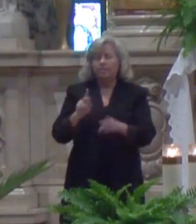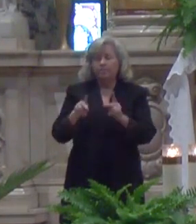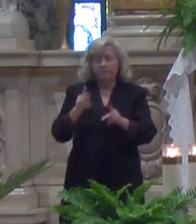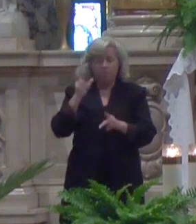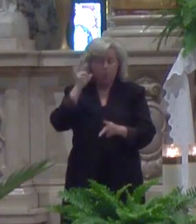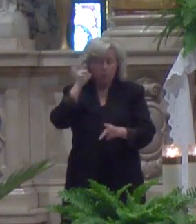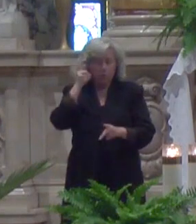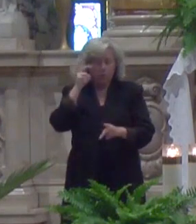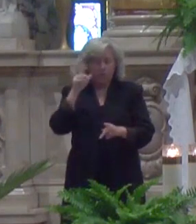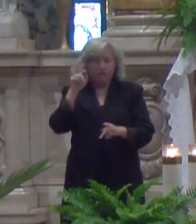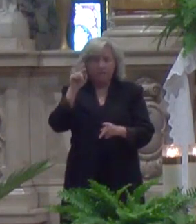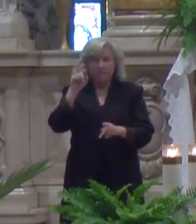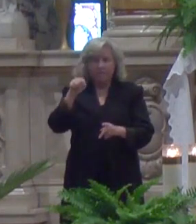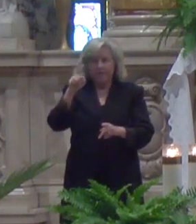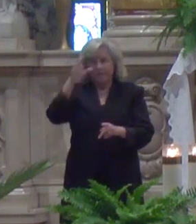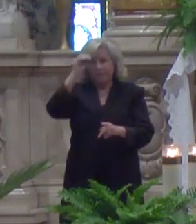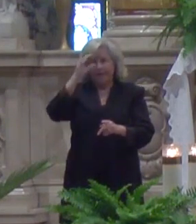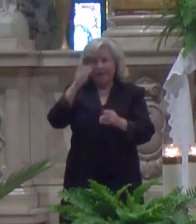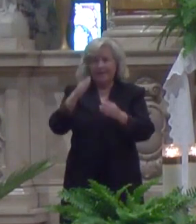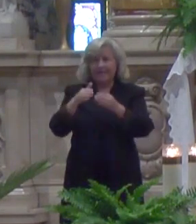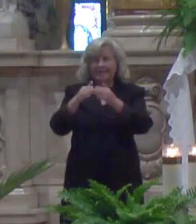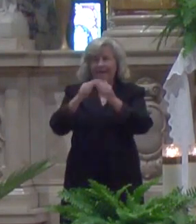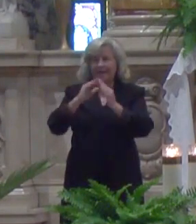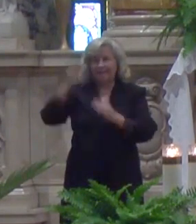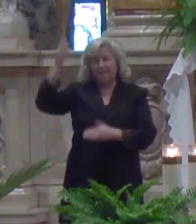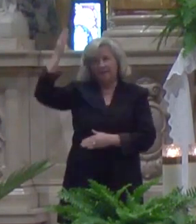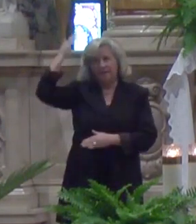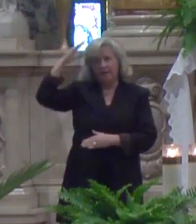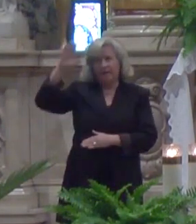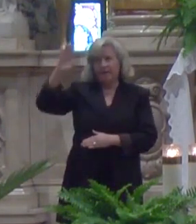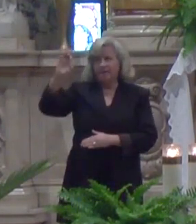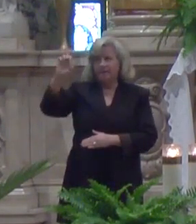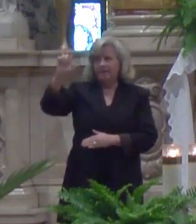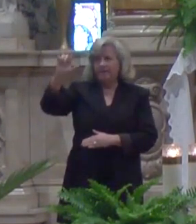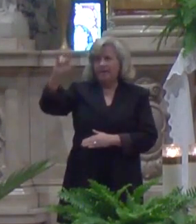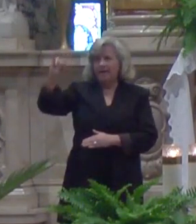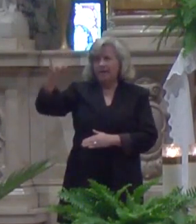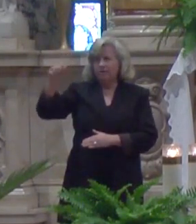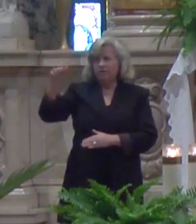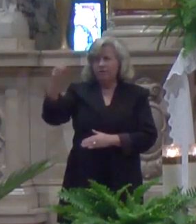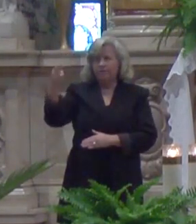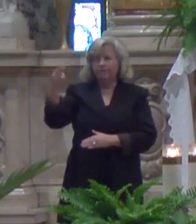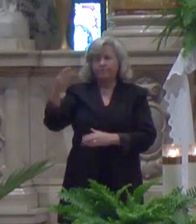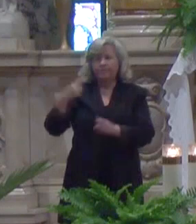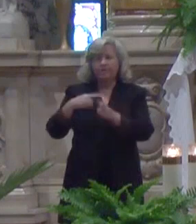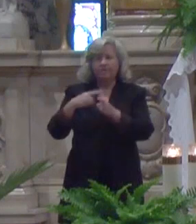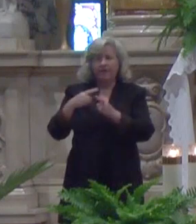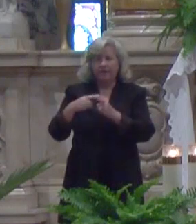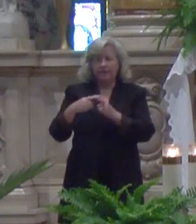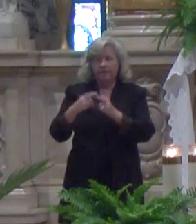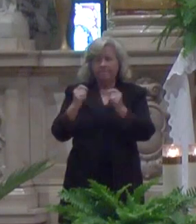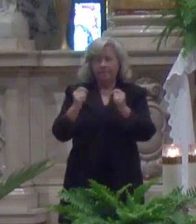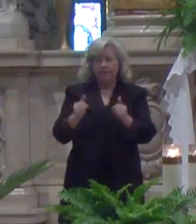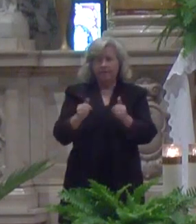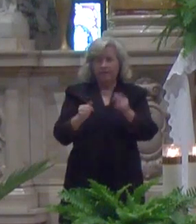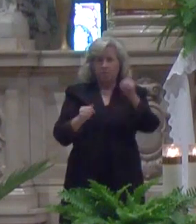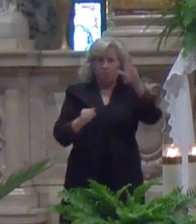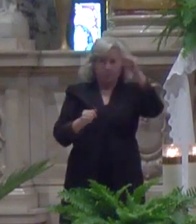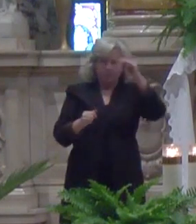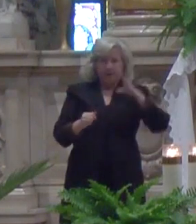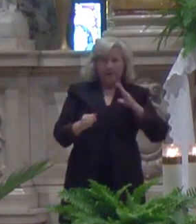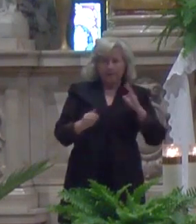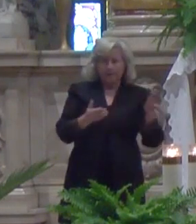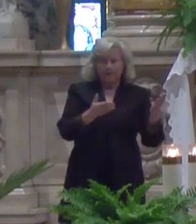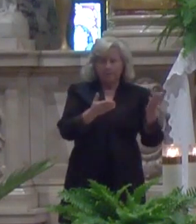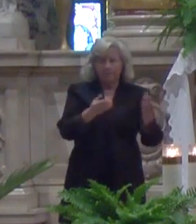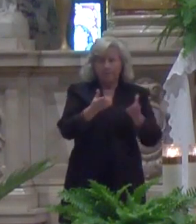said, "This one is calling for Elijah." Immediately, one of them ran to get a sponge. He soaked it in wine and,